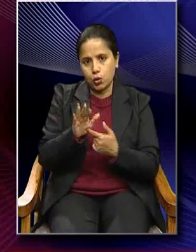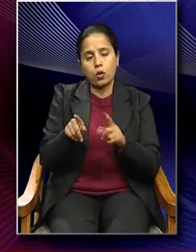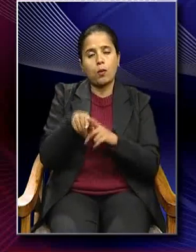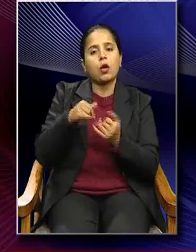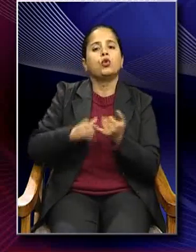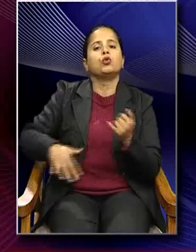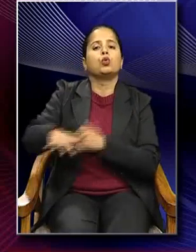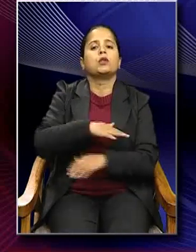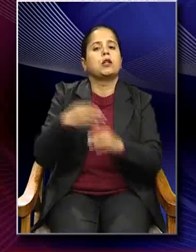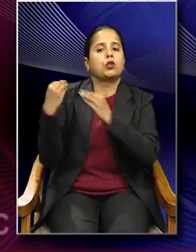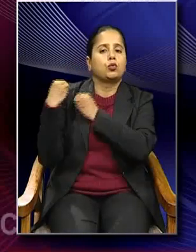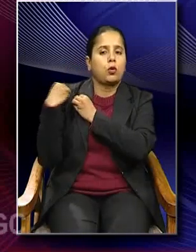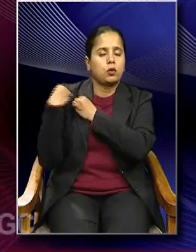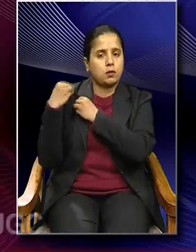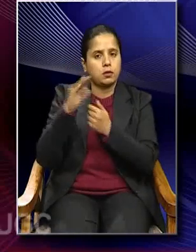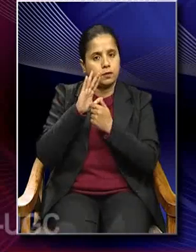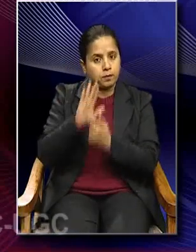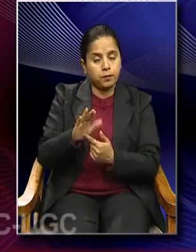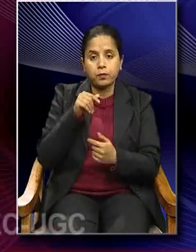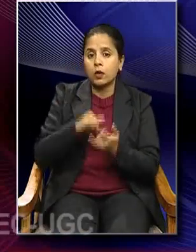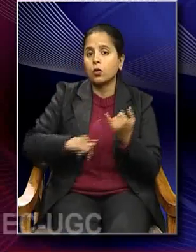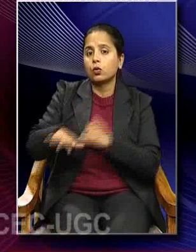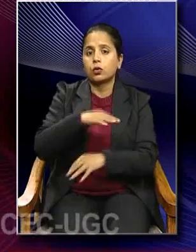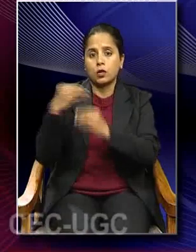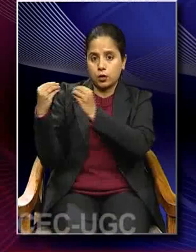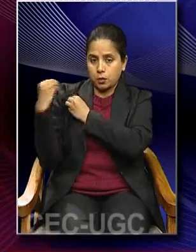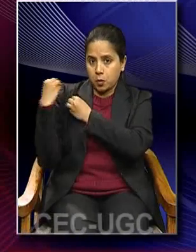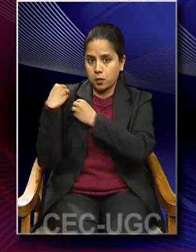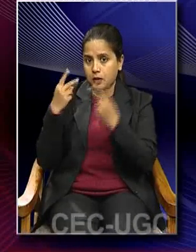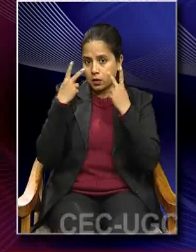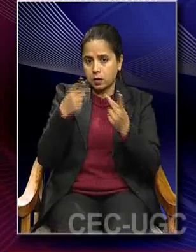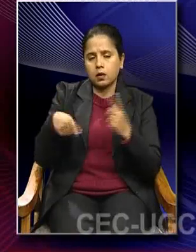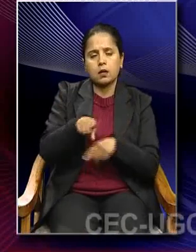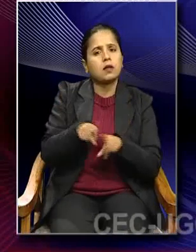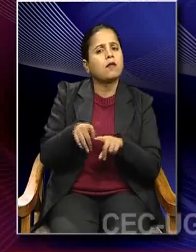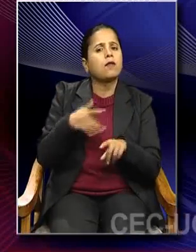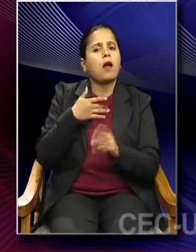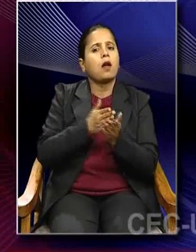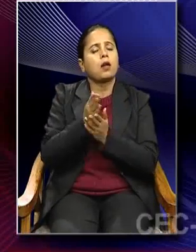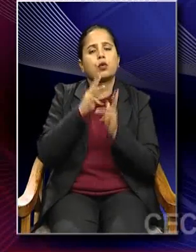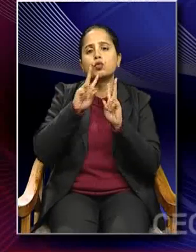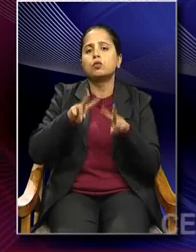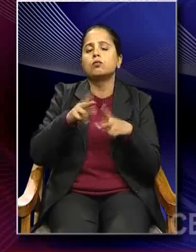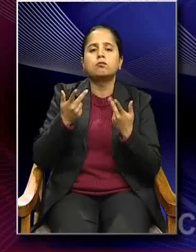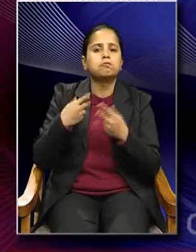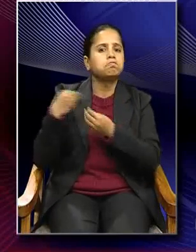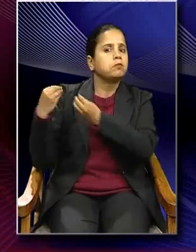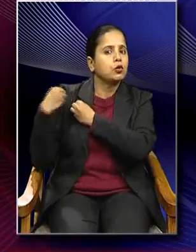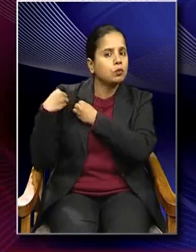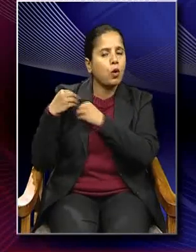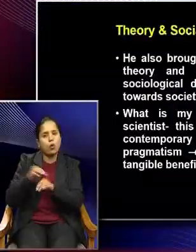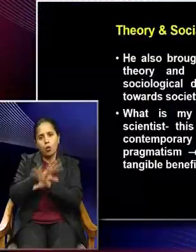social responsibility. Social responsibility is the kind of the responsibility of